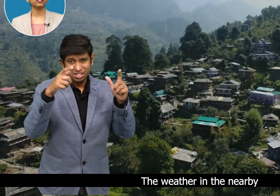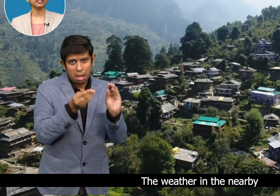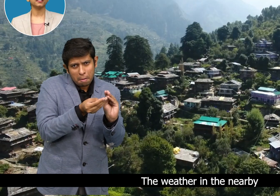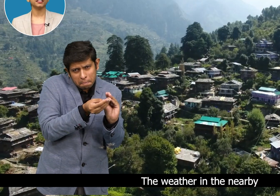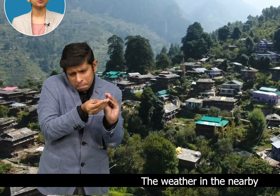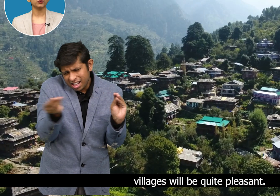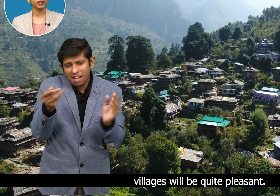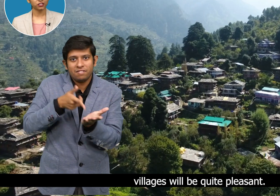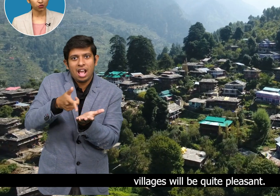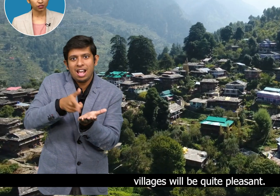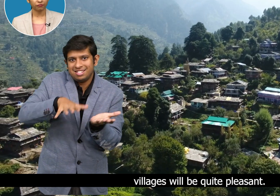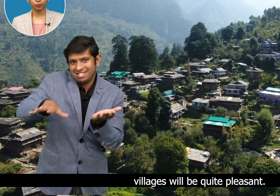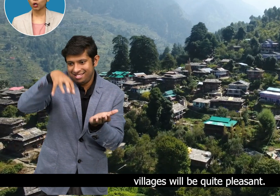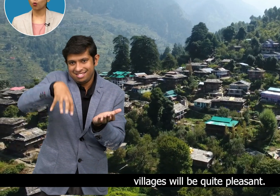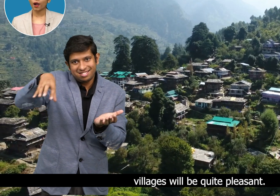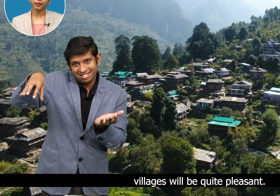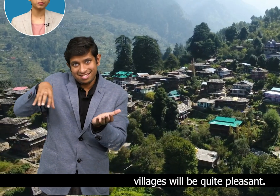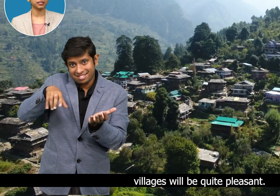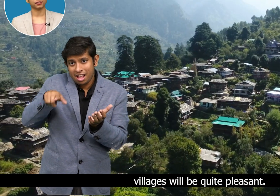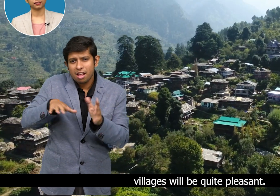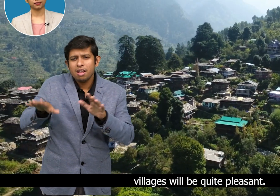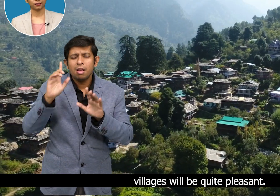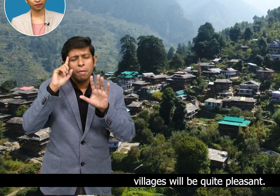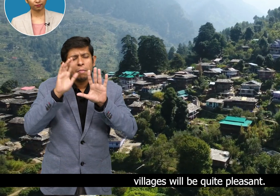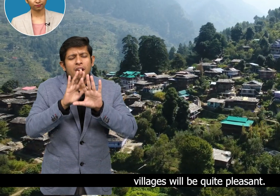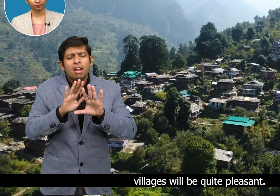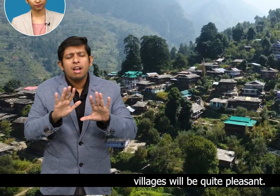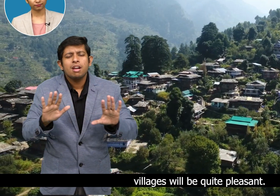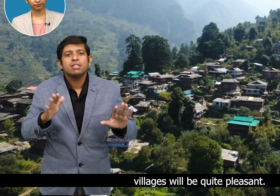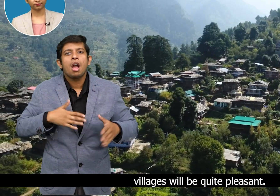The weather in the nearby villages will be quite pleasant.